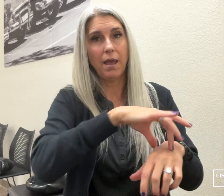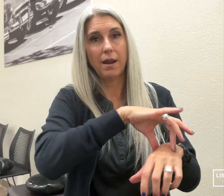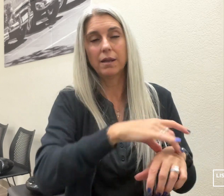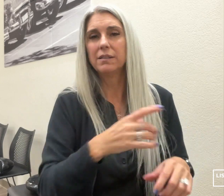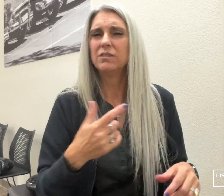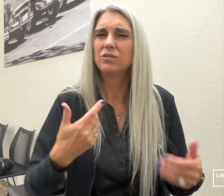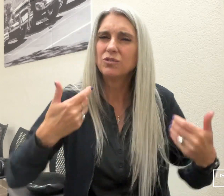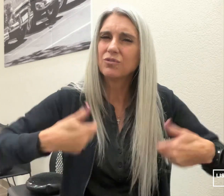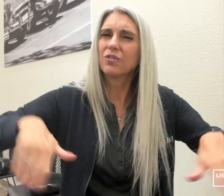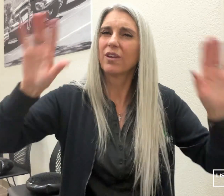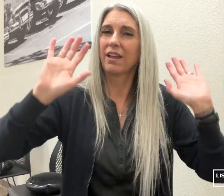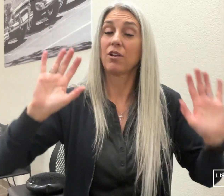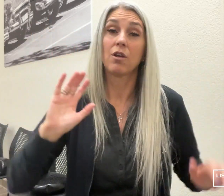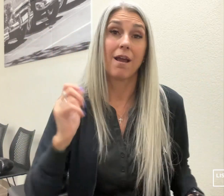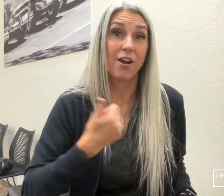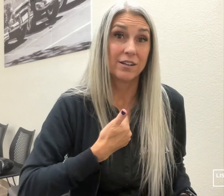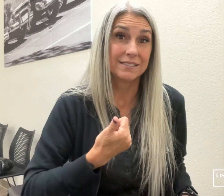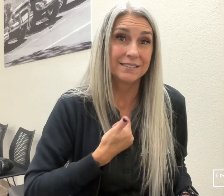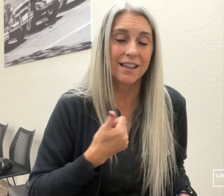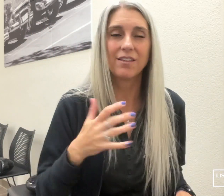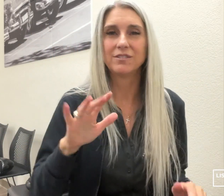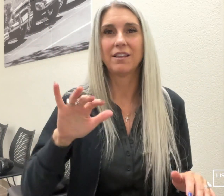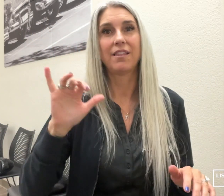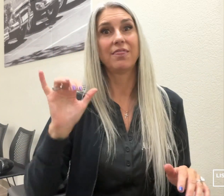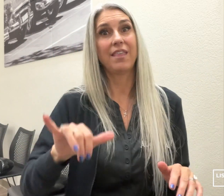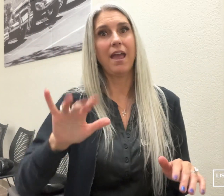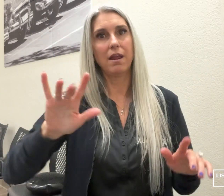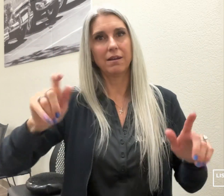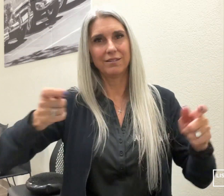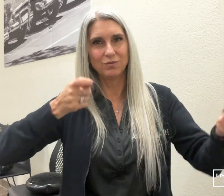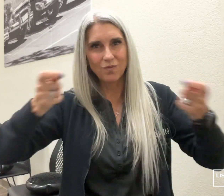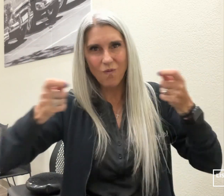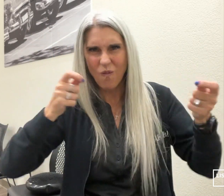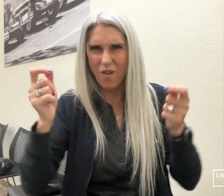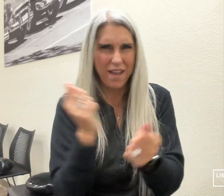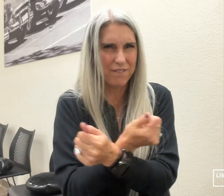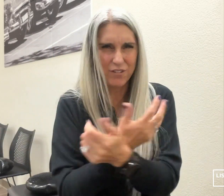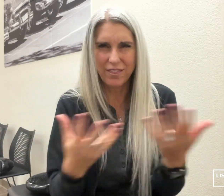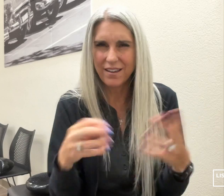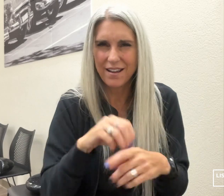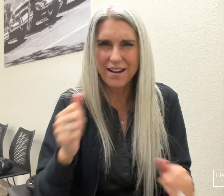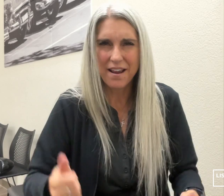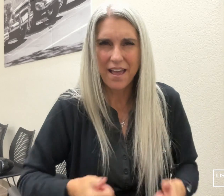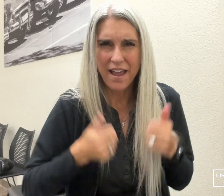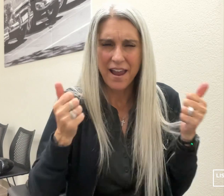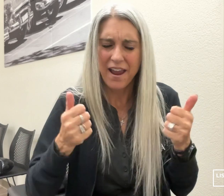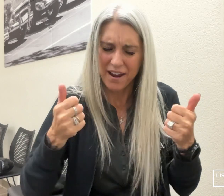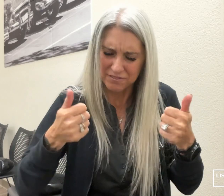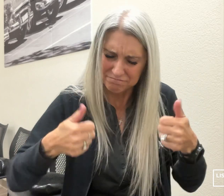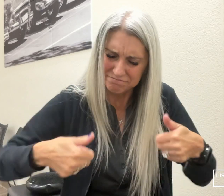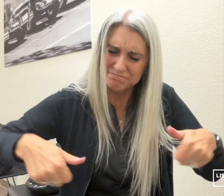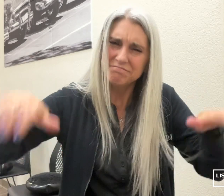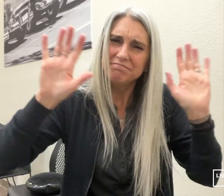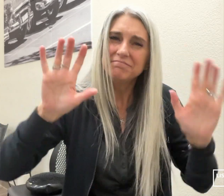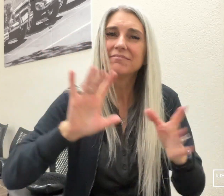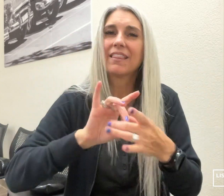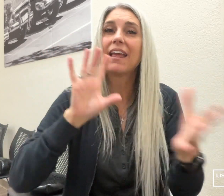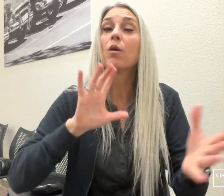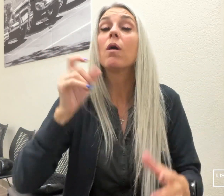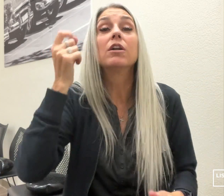surrender our own sovereignty of the control of everything in life and understand that He is